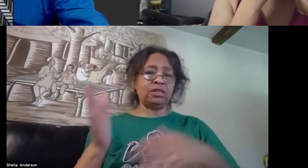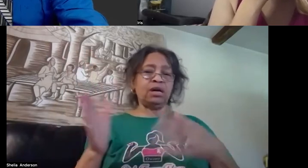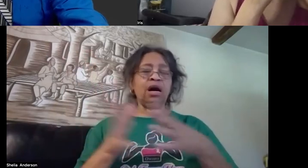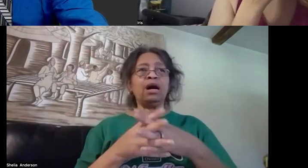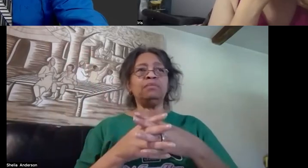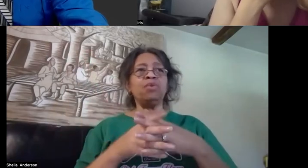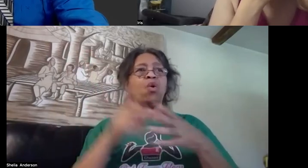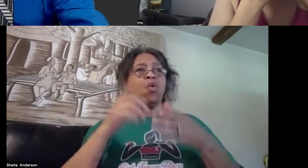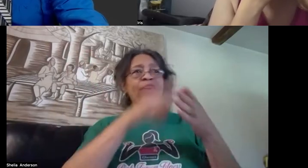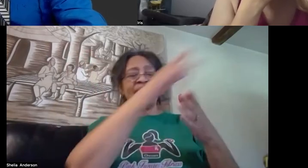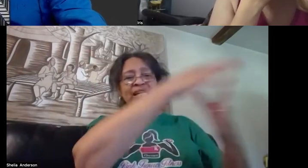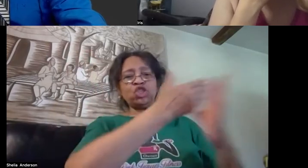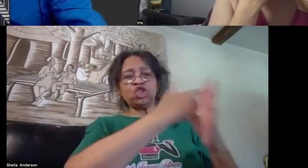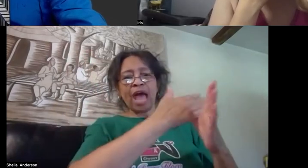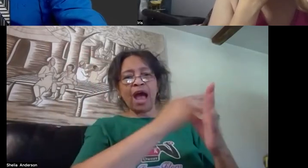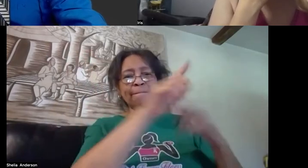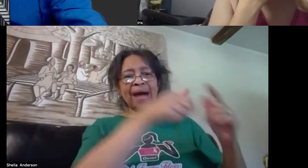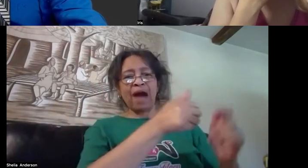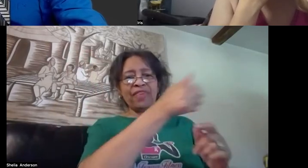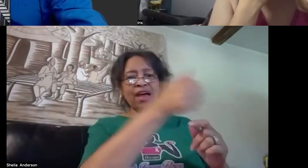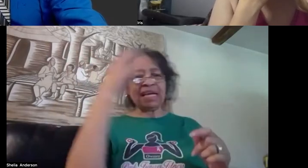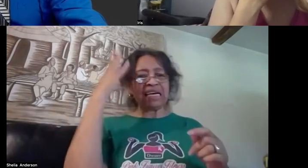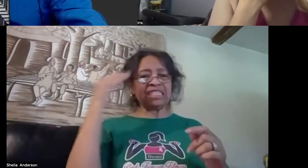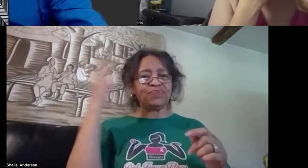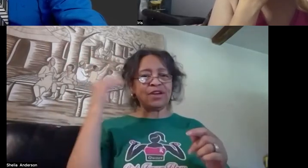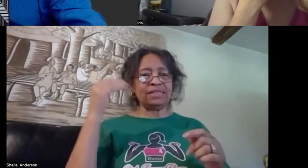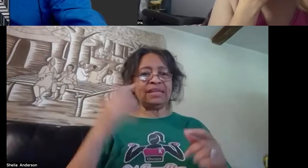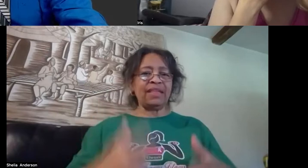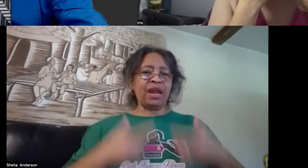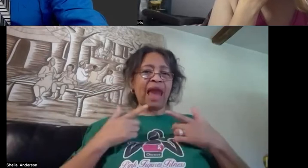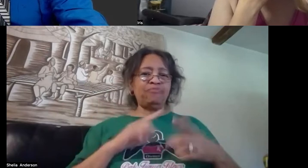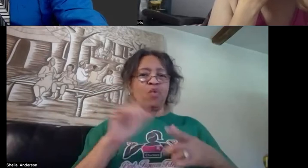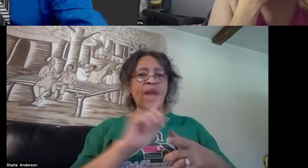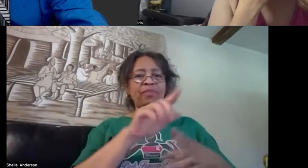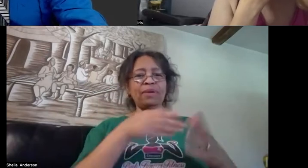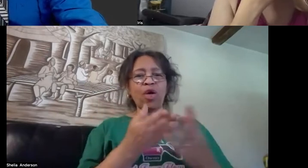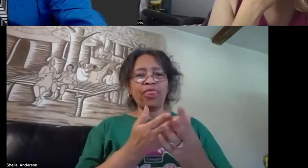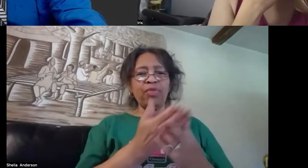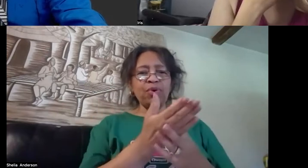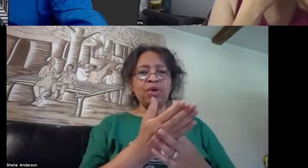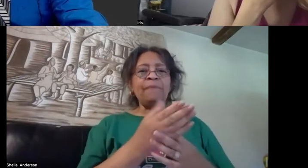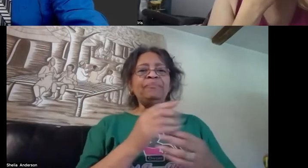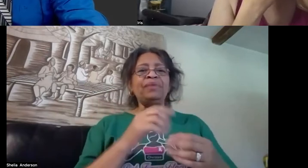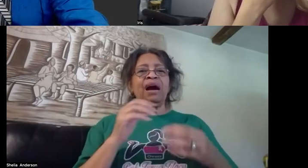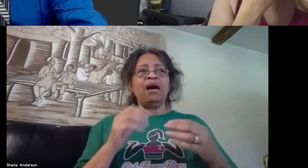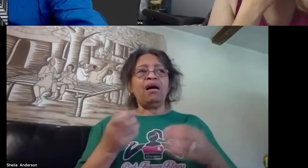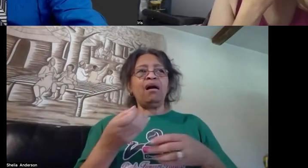protection. What they say about their Another experience, presentation here where the people through